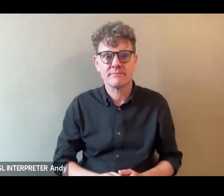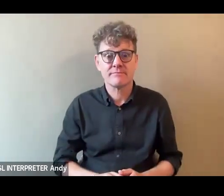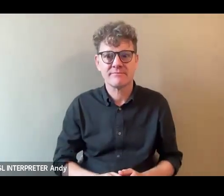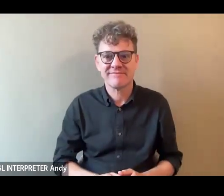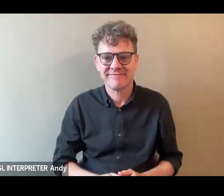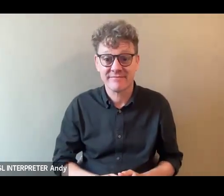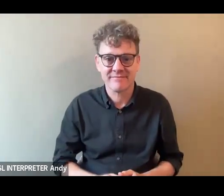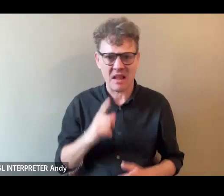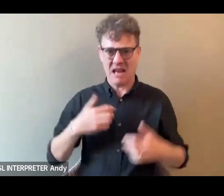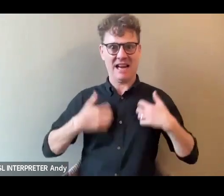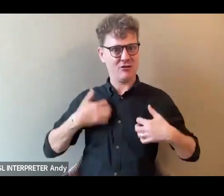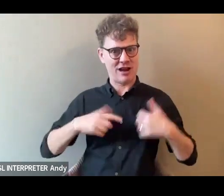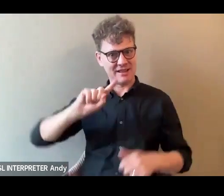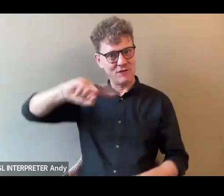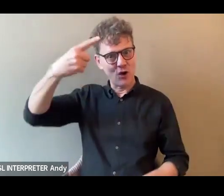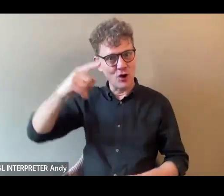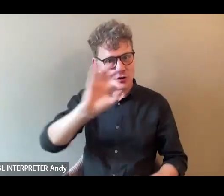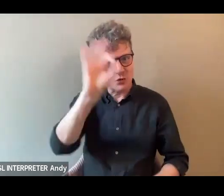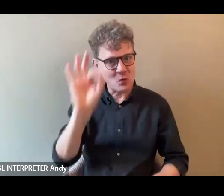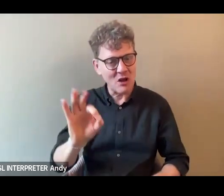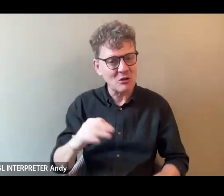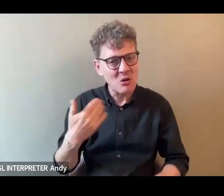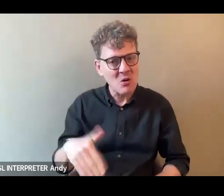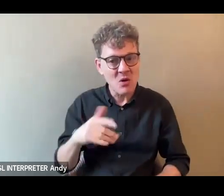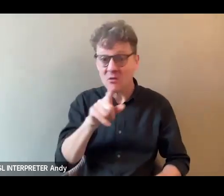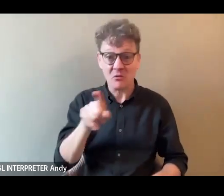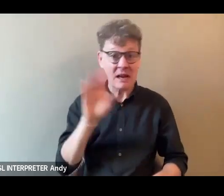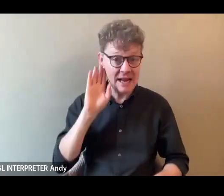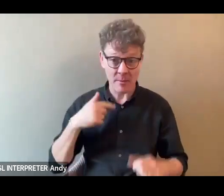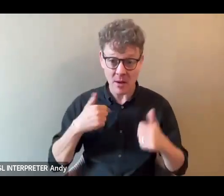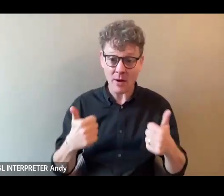Ooh, interesting first question. Can everybody hear me okay?